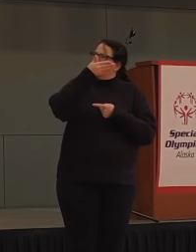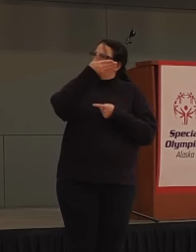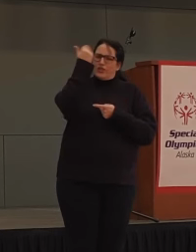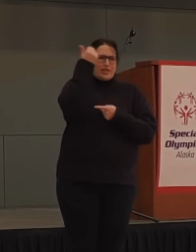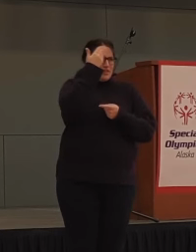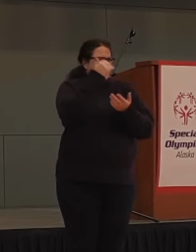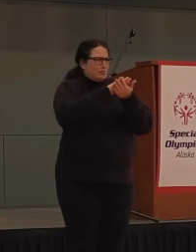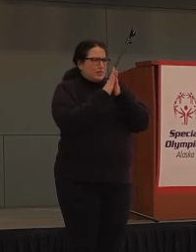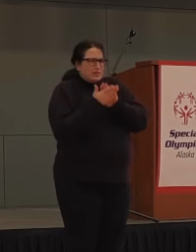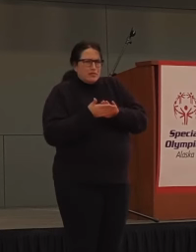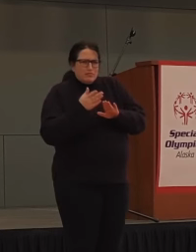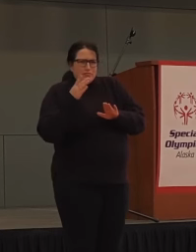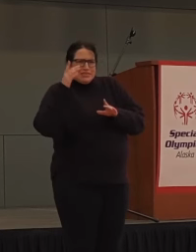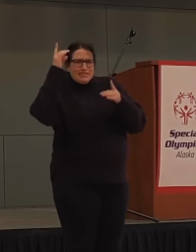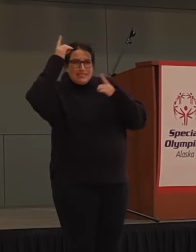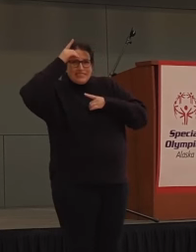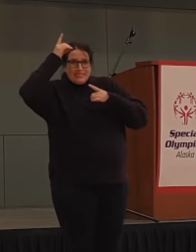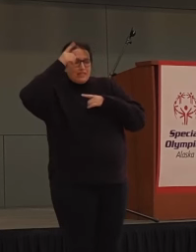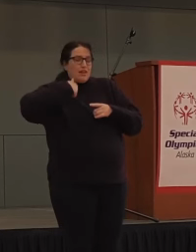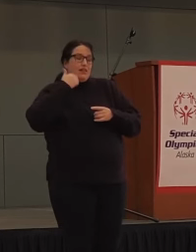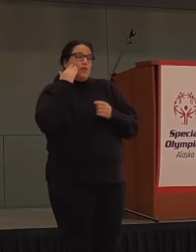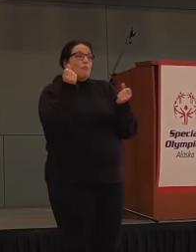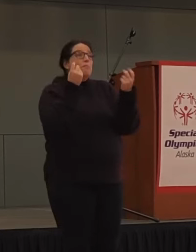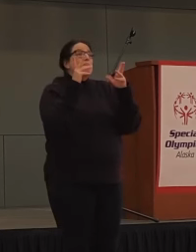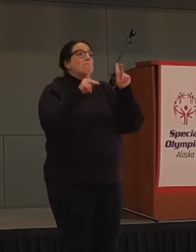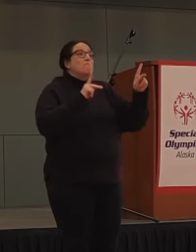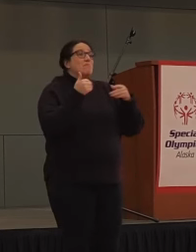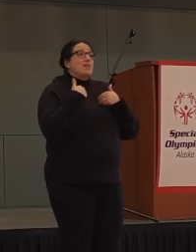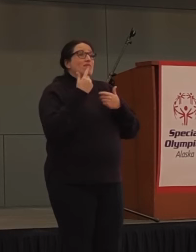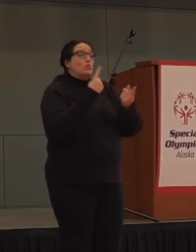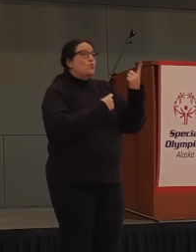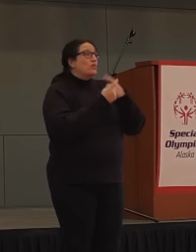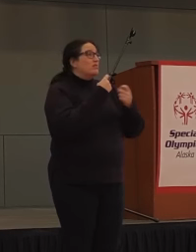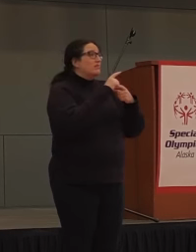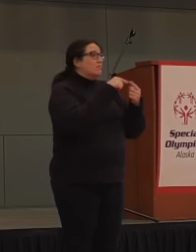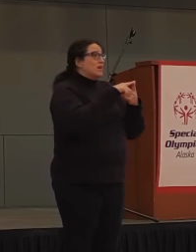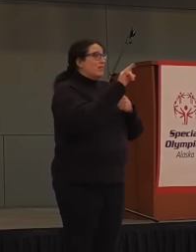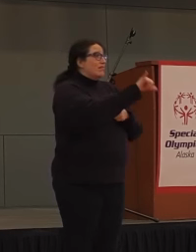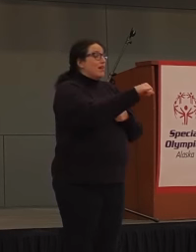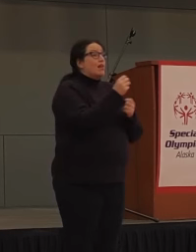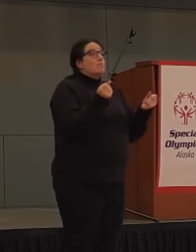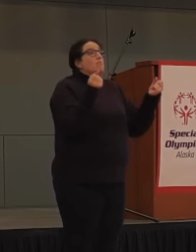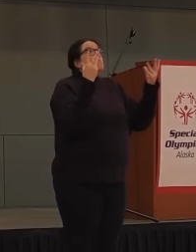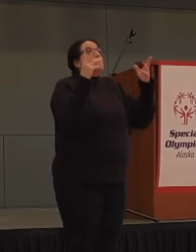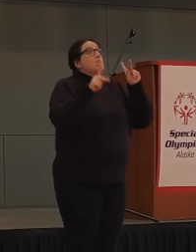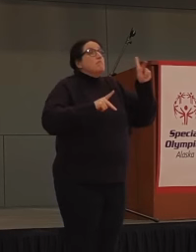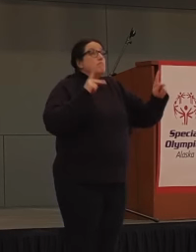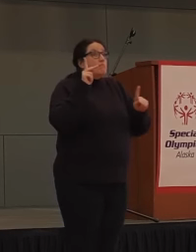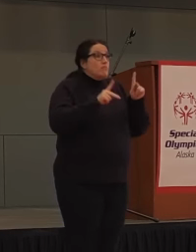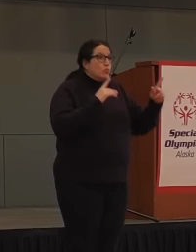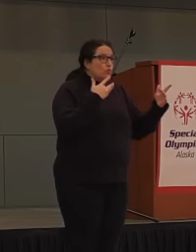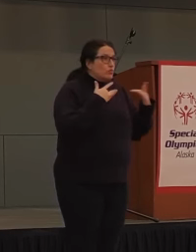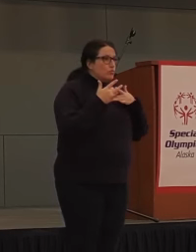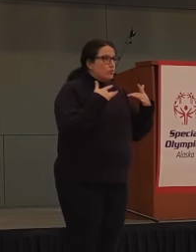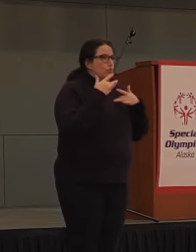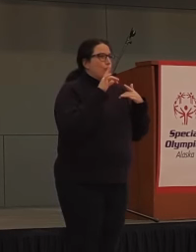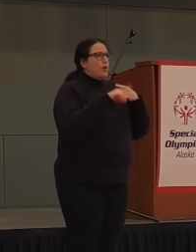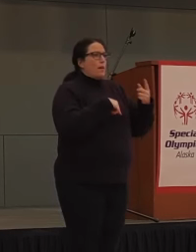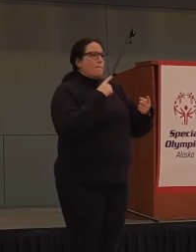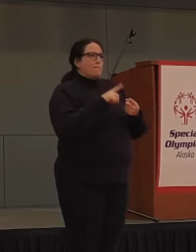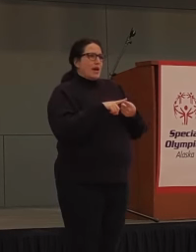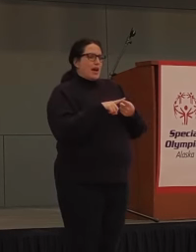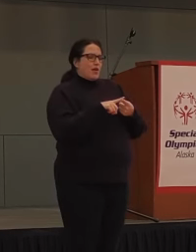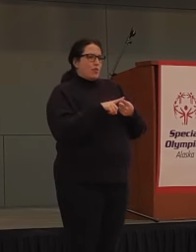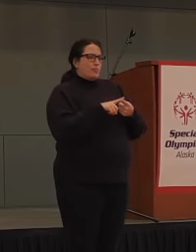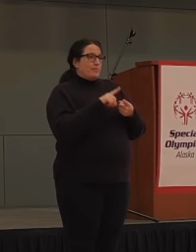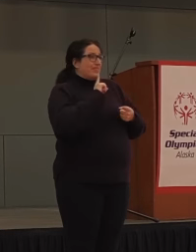lot of people have questions about this. A lot of people are concerned with, is